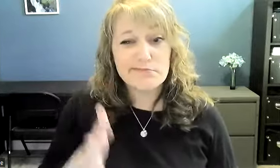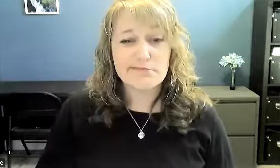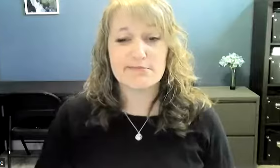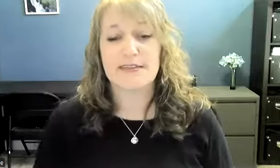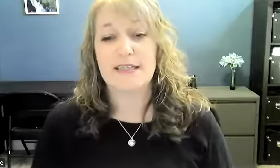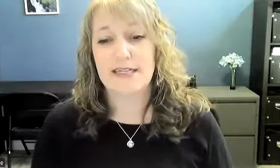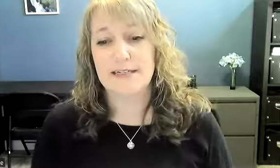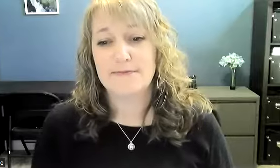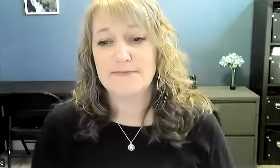kinda.